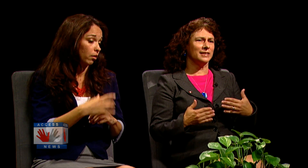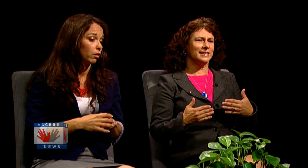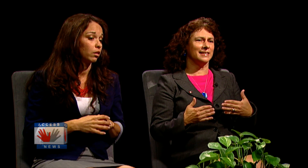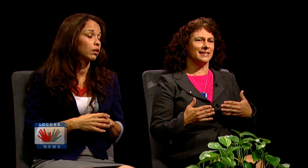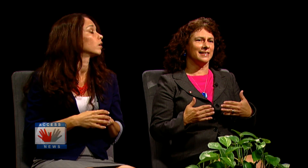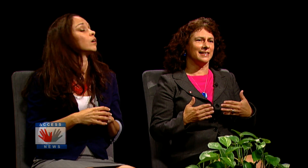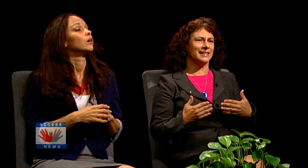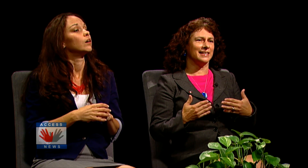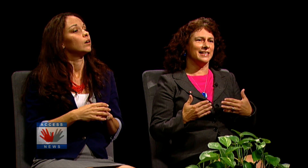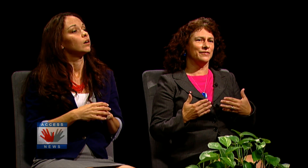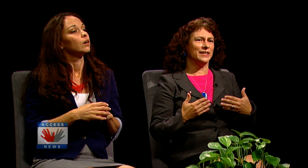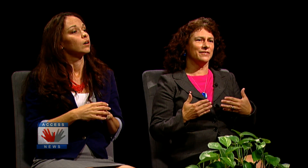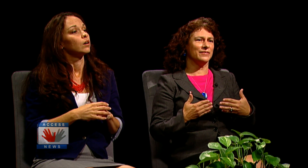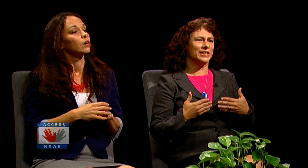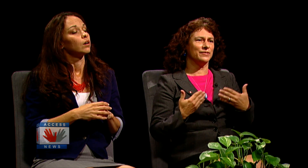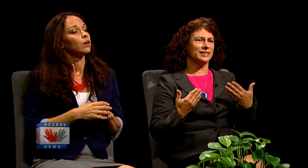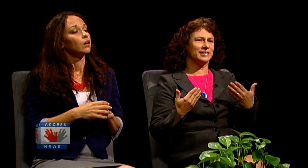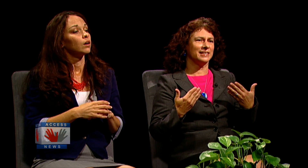So